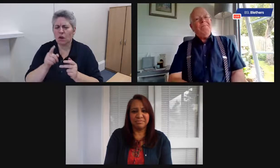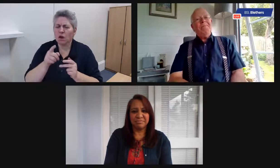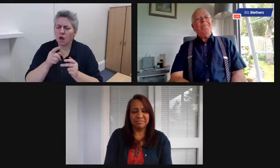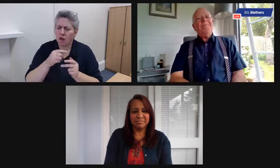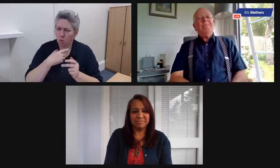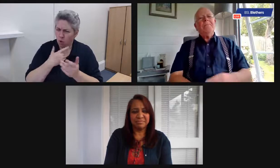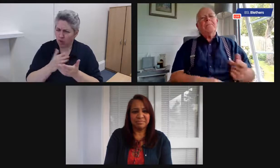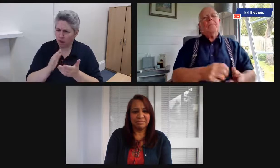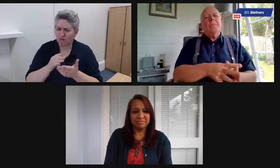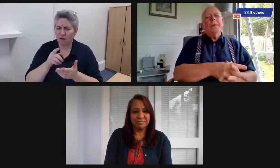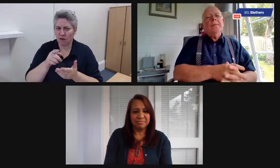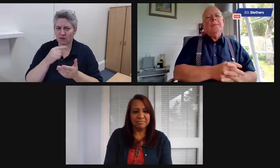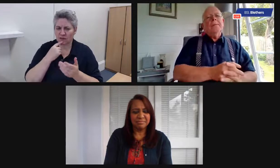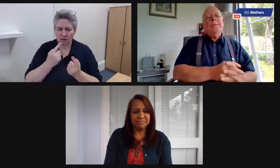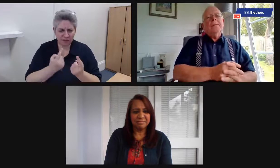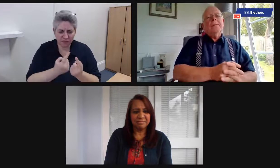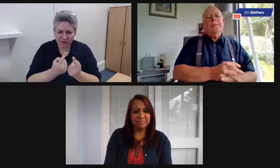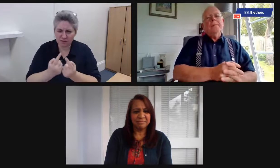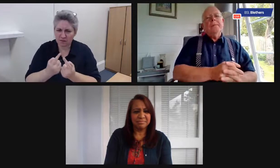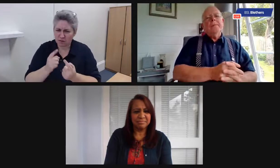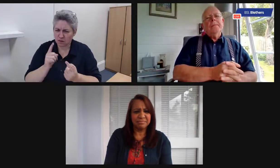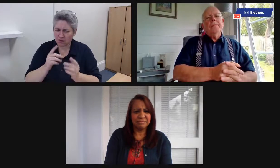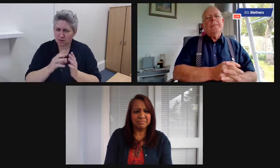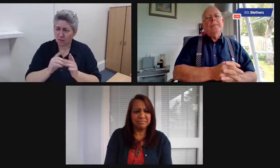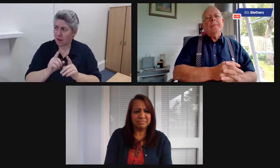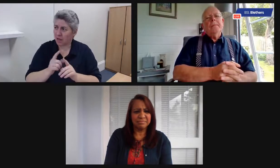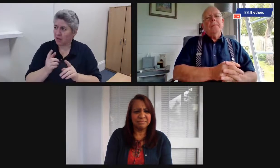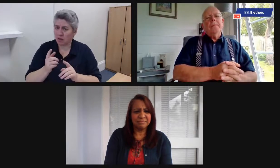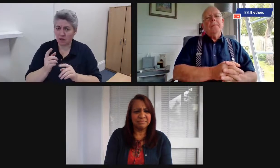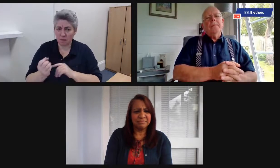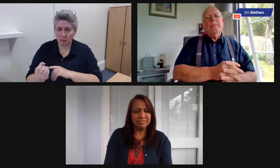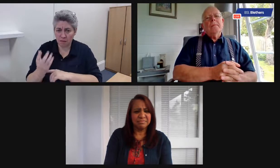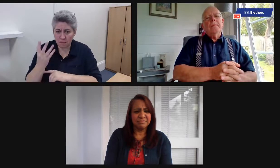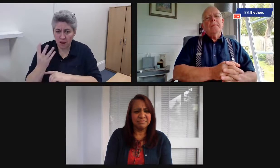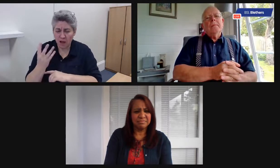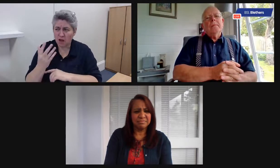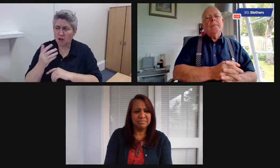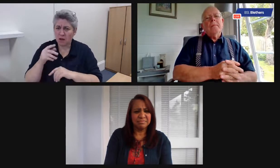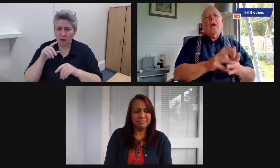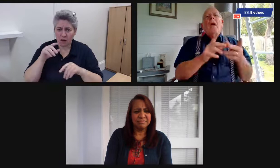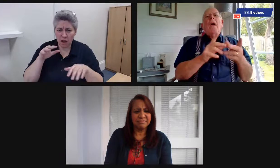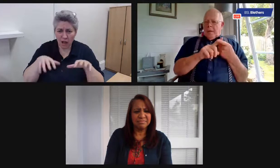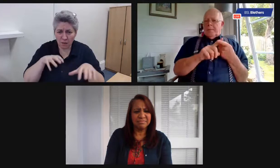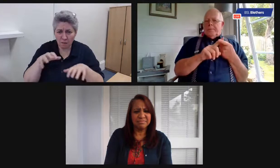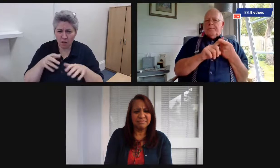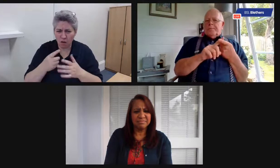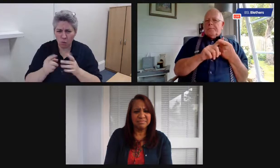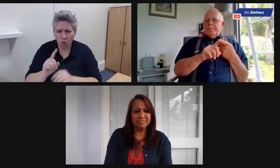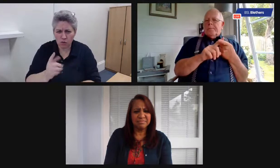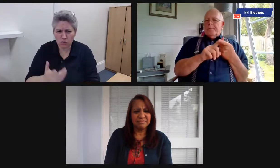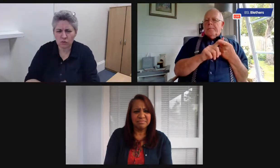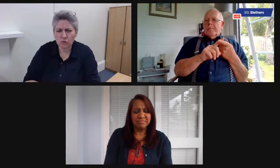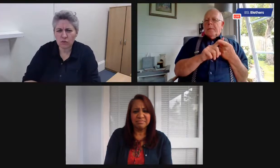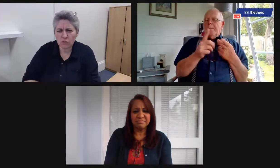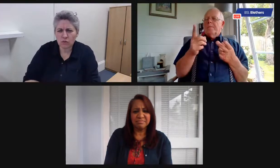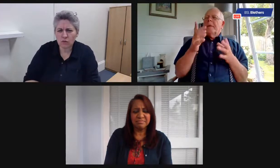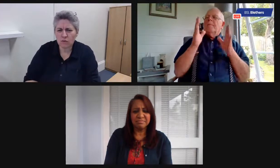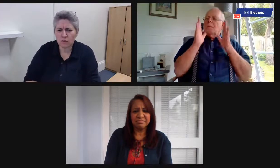foreign holidays. That's it really. Okay, right. Could I just clarify a few things? So you're talking about